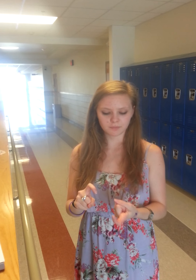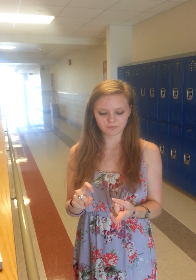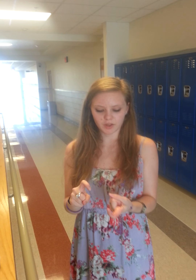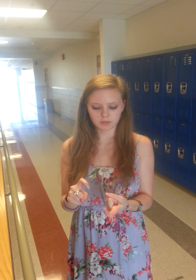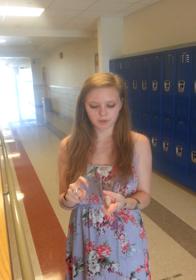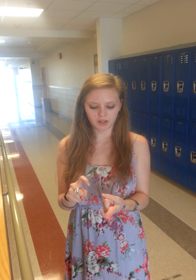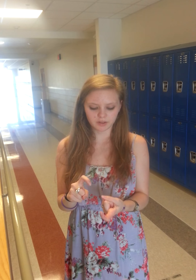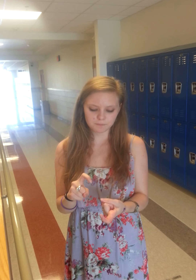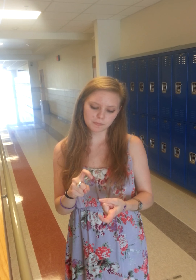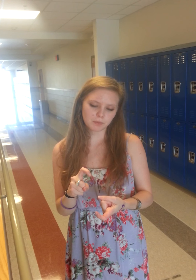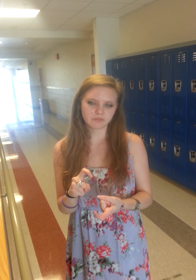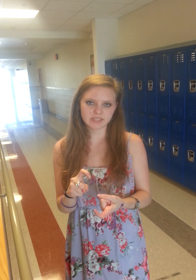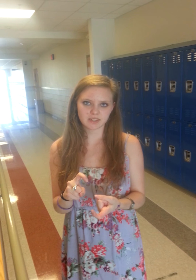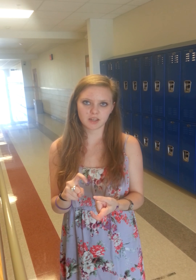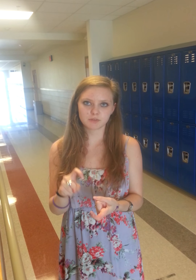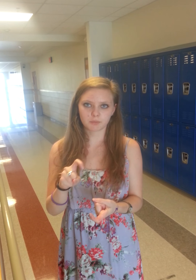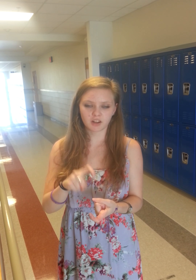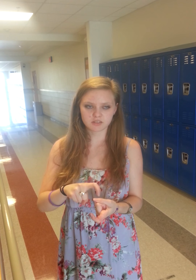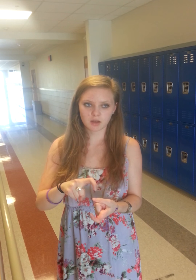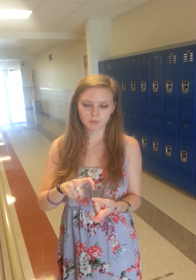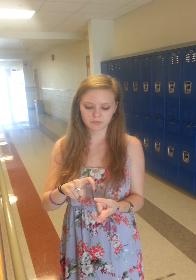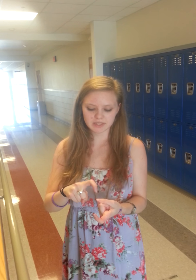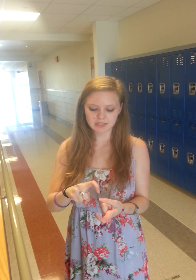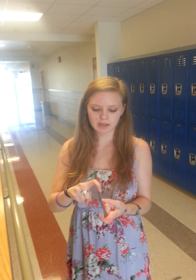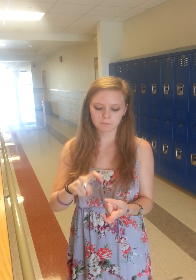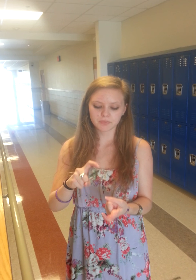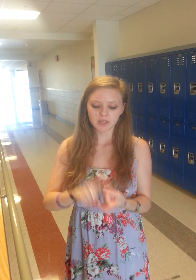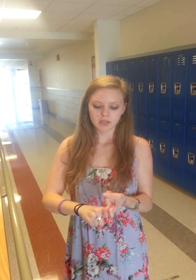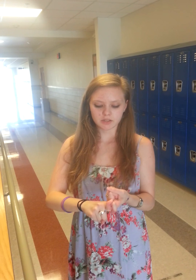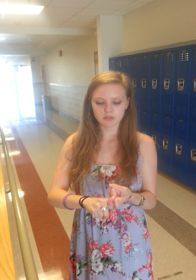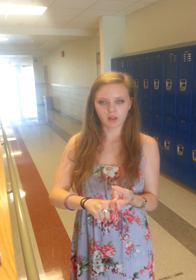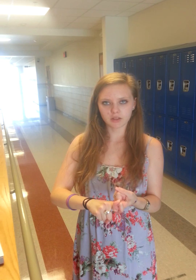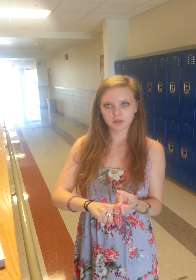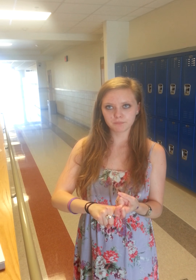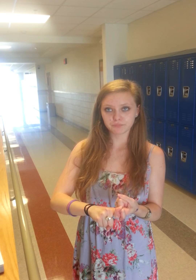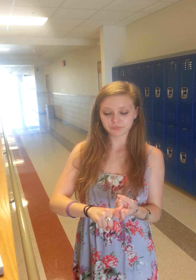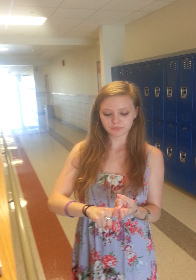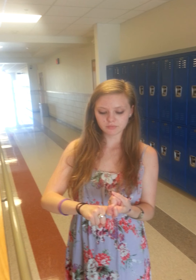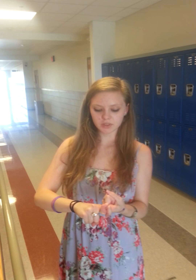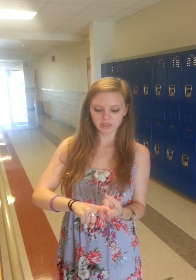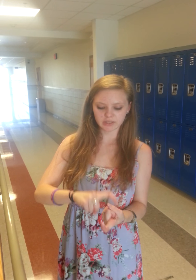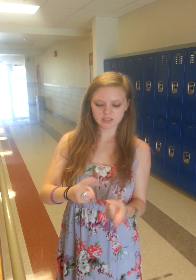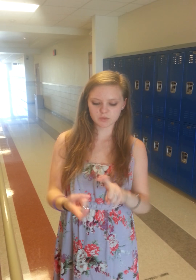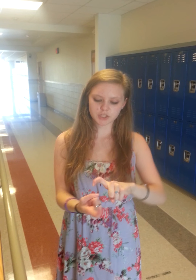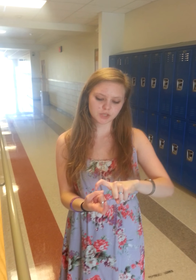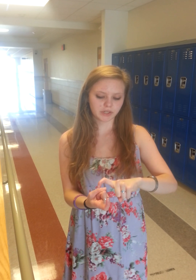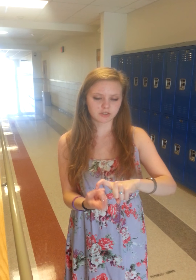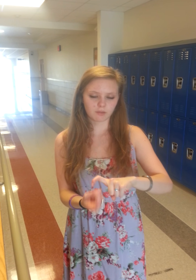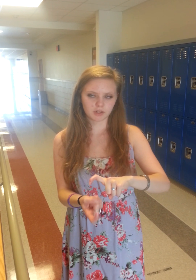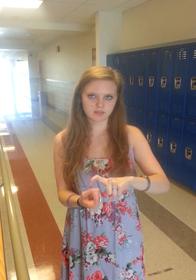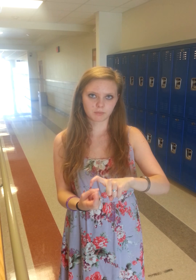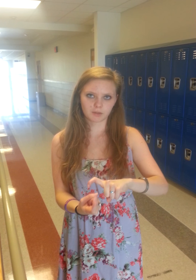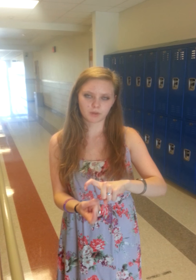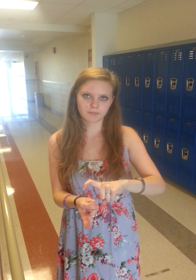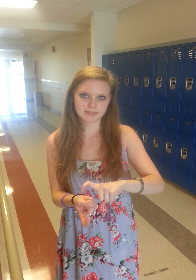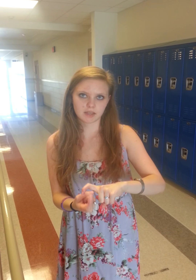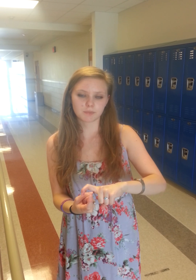on the bottom, palm facing up, dominant on top, palm facing down. Interlock them, and then switch to where your dominant is on bottom, palm facing up,